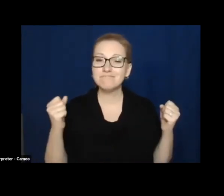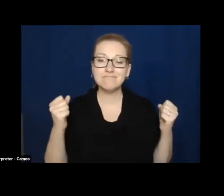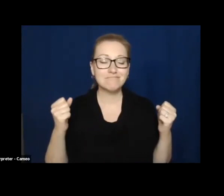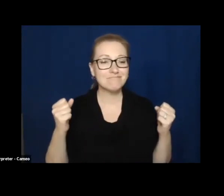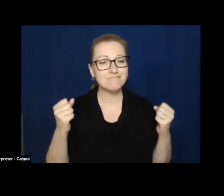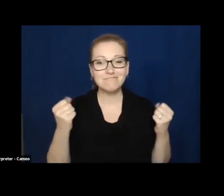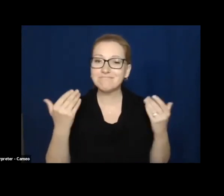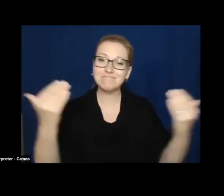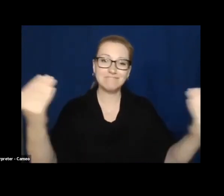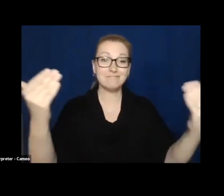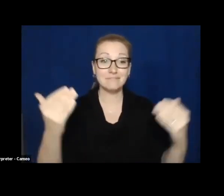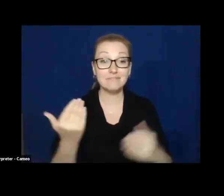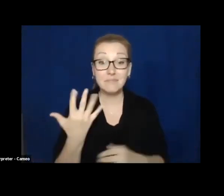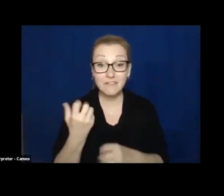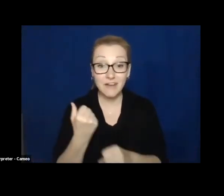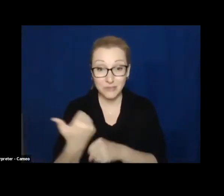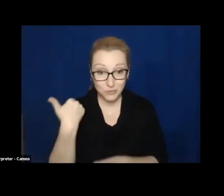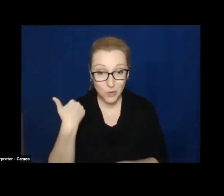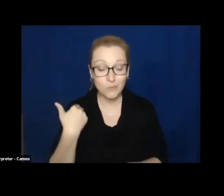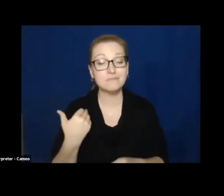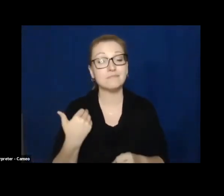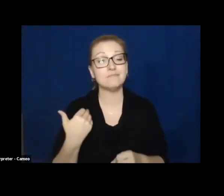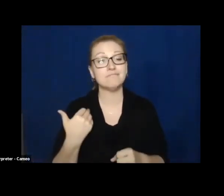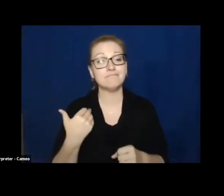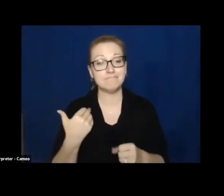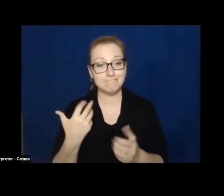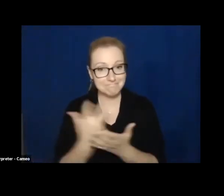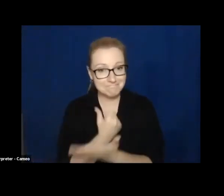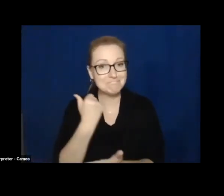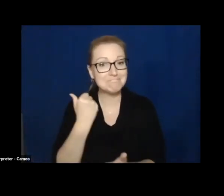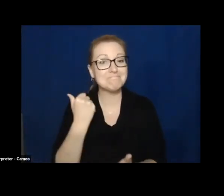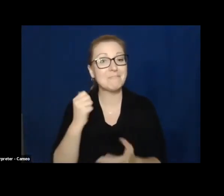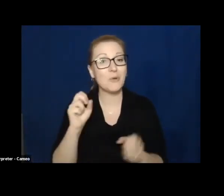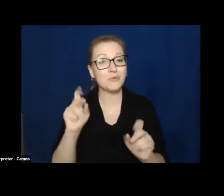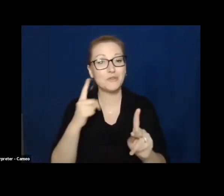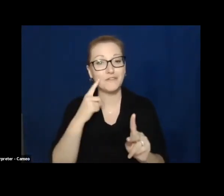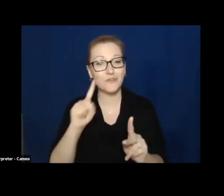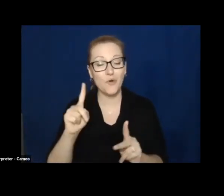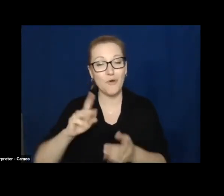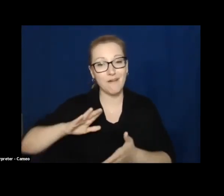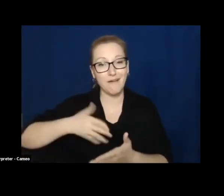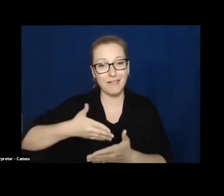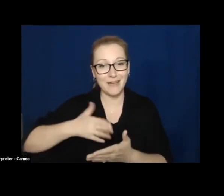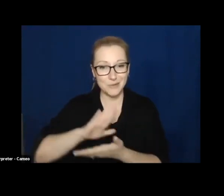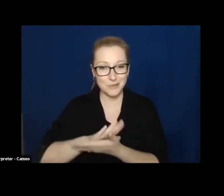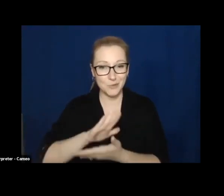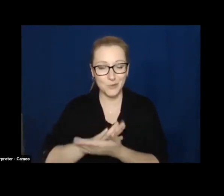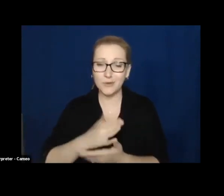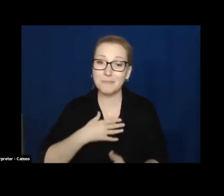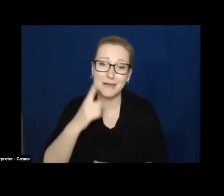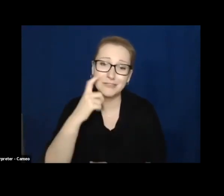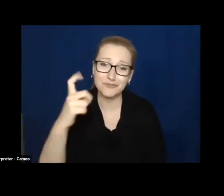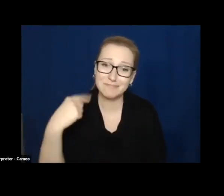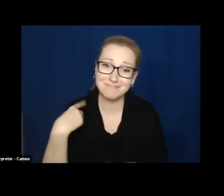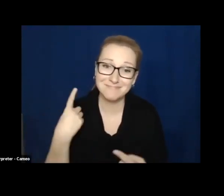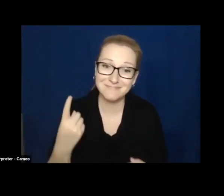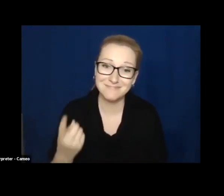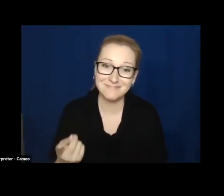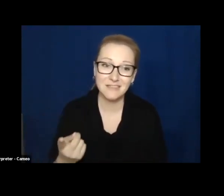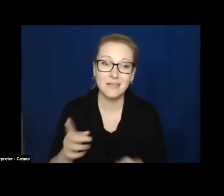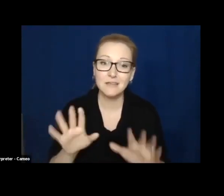5 years ago, I had the opportunity to go to culinary school. This was a huge dream of mine, but it was the